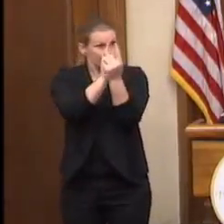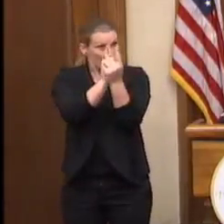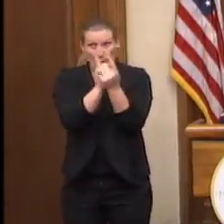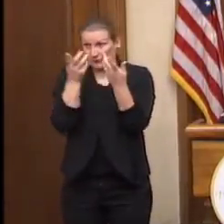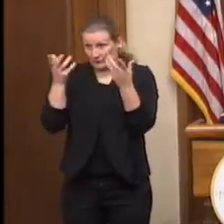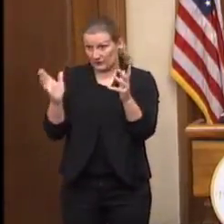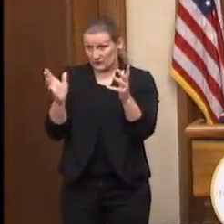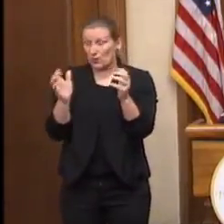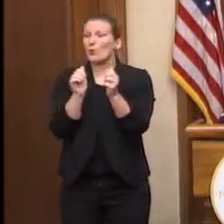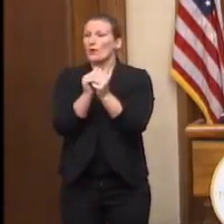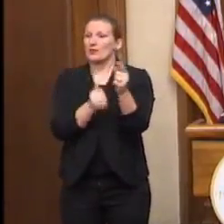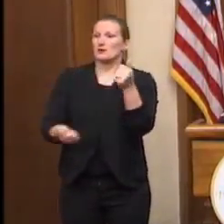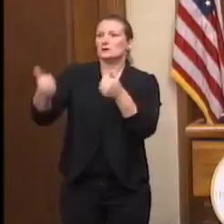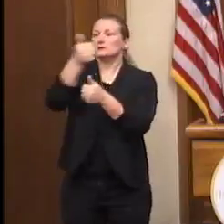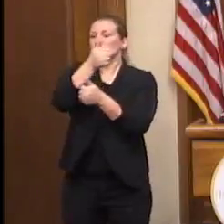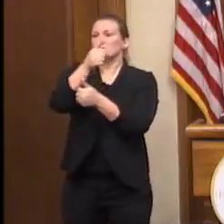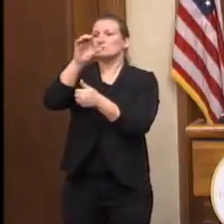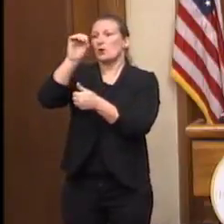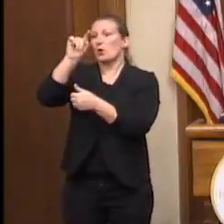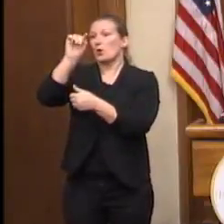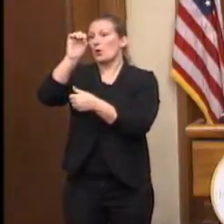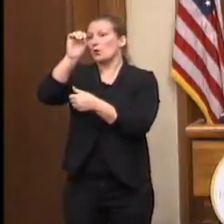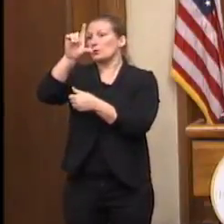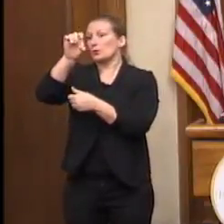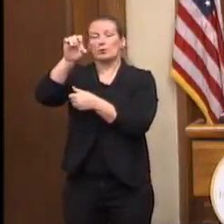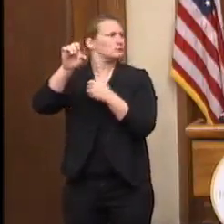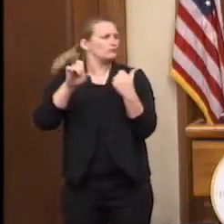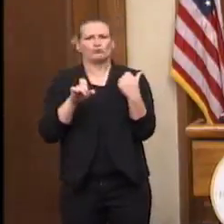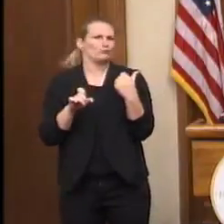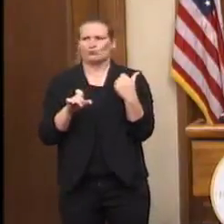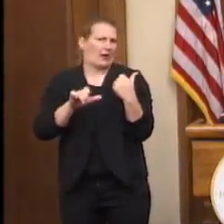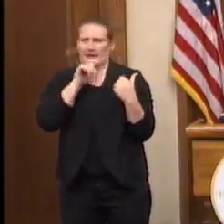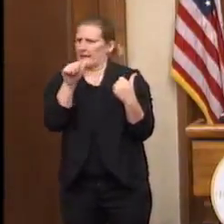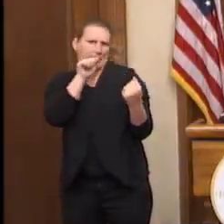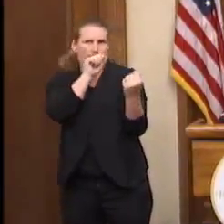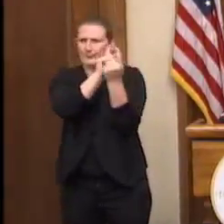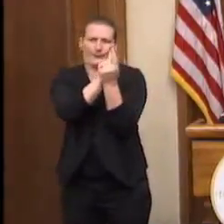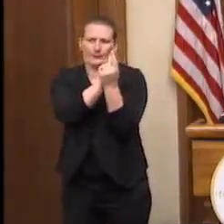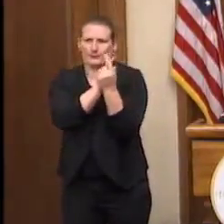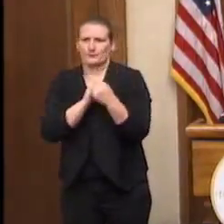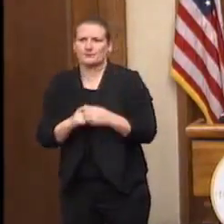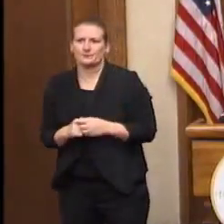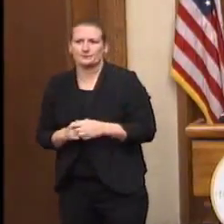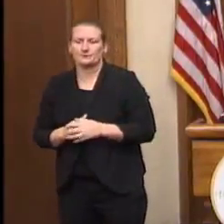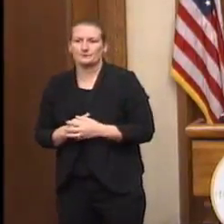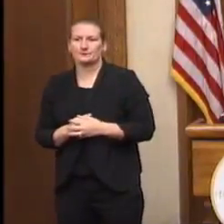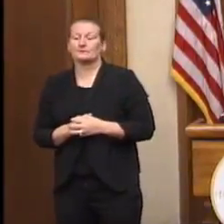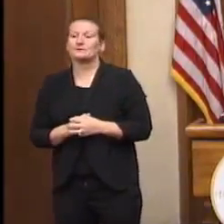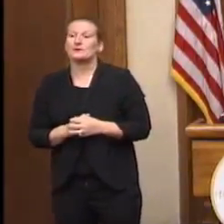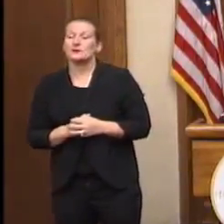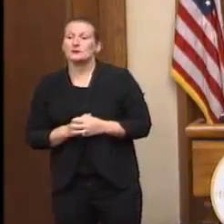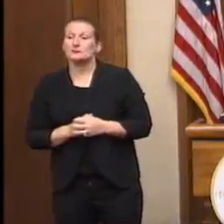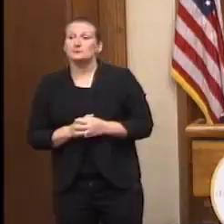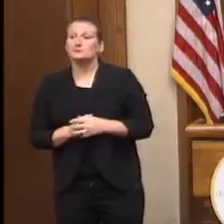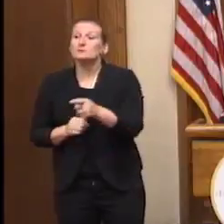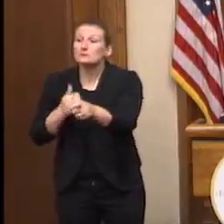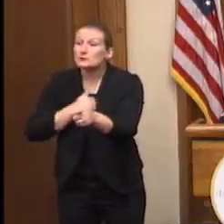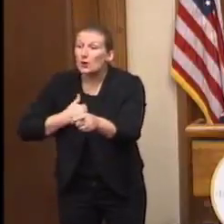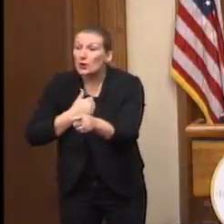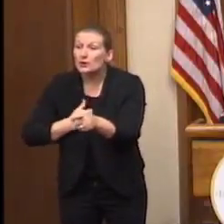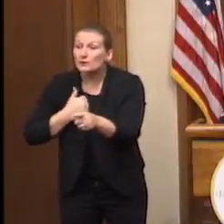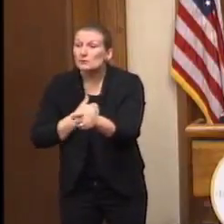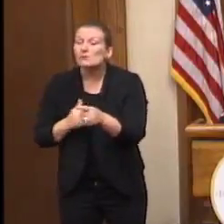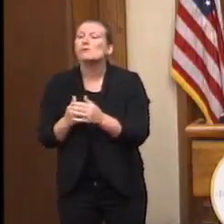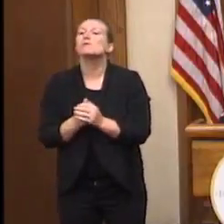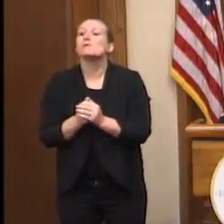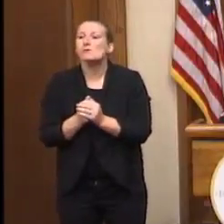I did not confront the chief of police about what he had said. What are your general thoughts about how officer-involved shootings should be investigated? I'm sorry. What are your general